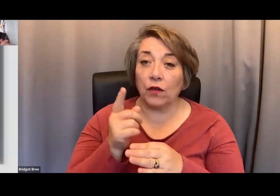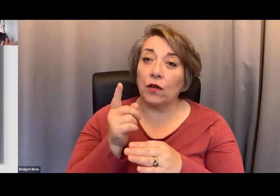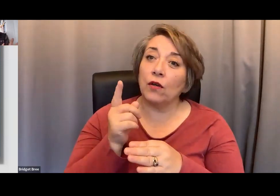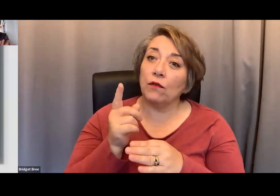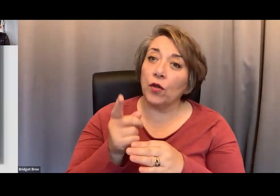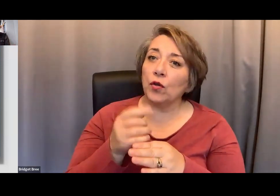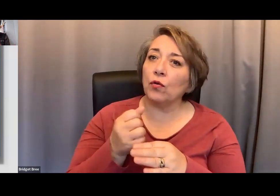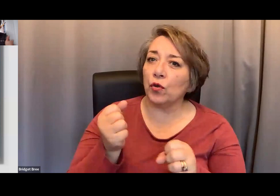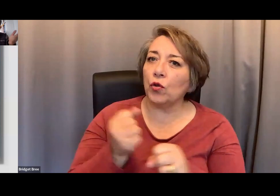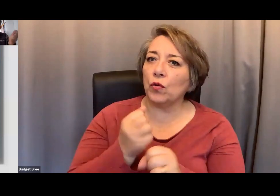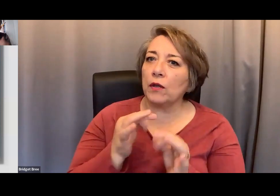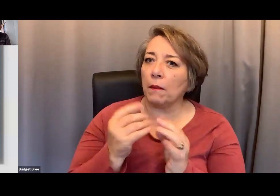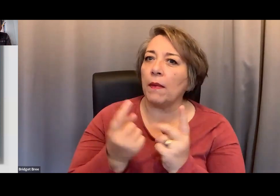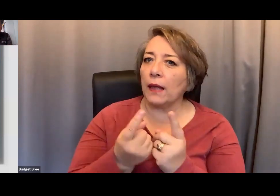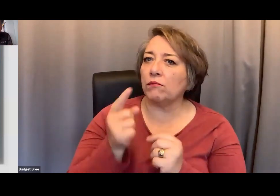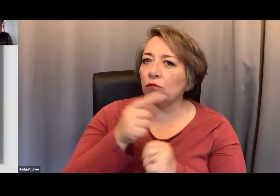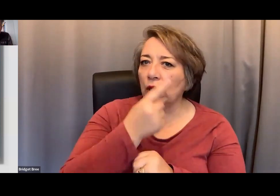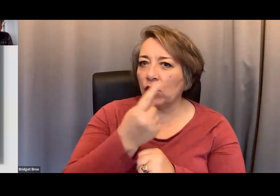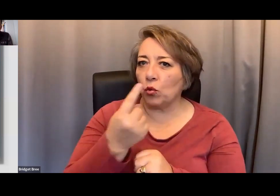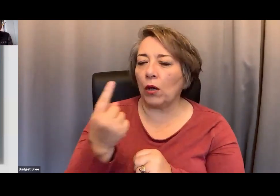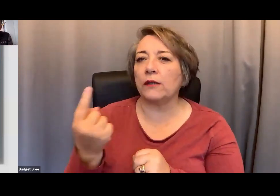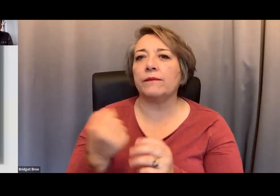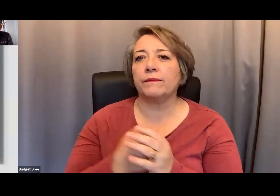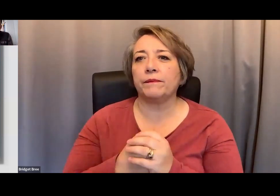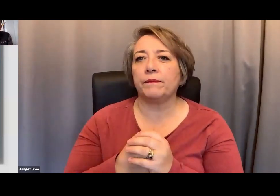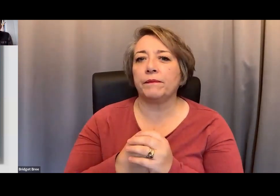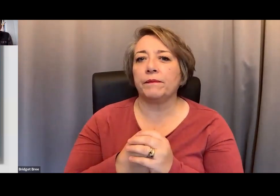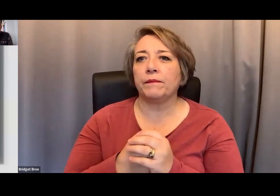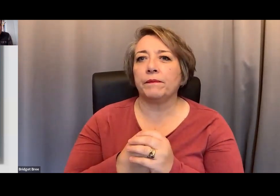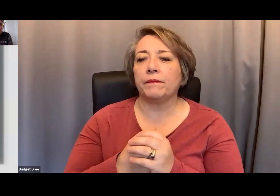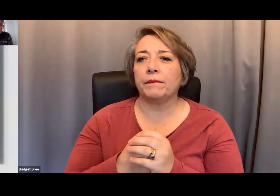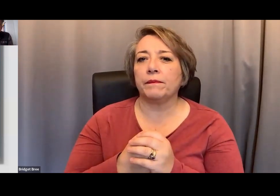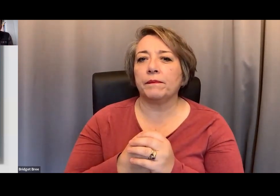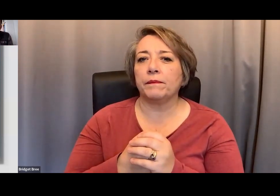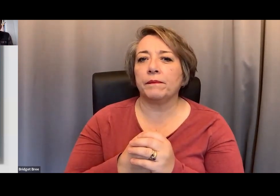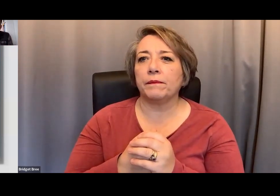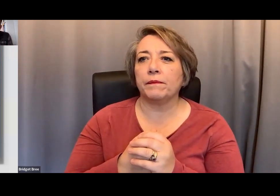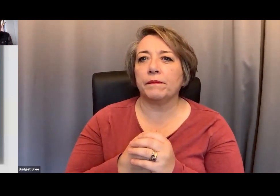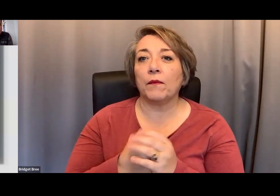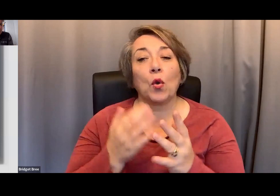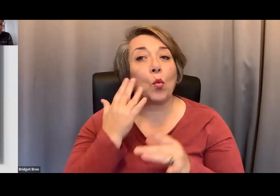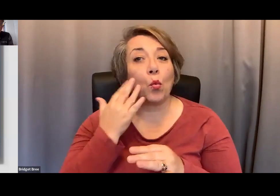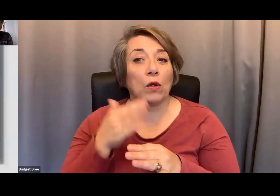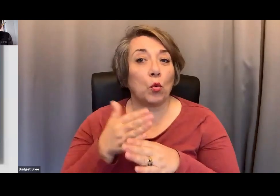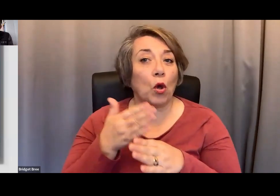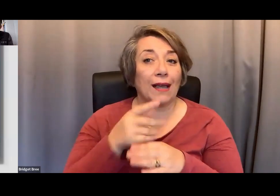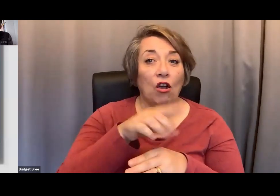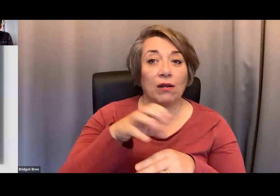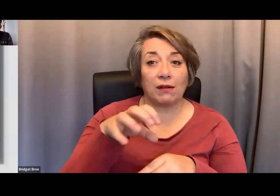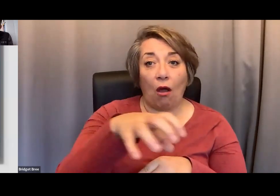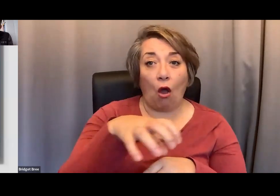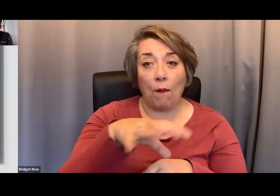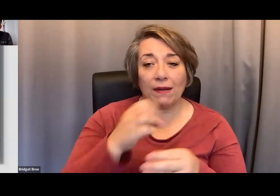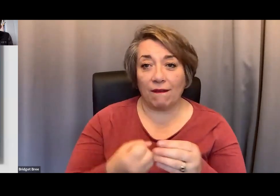on each and every urban development that you are in charge of. I think